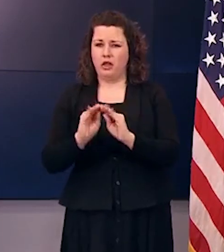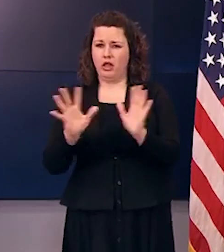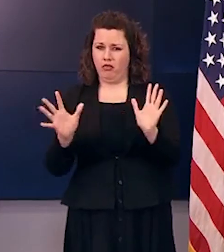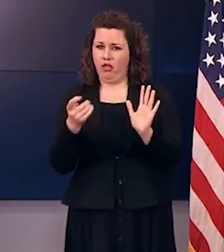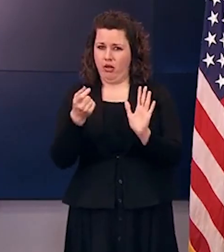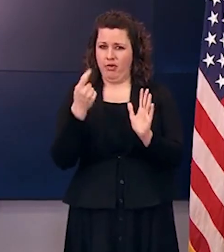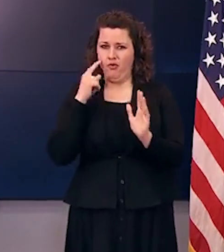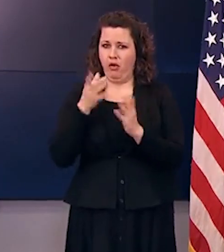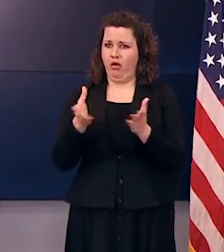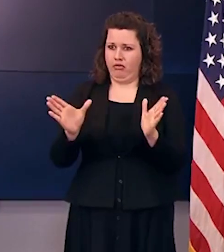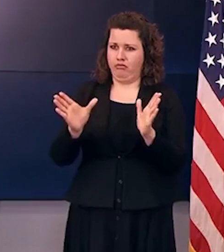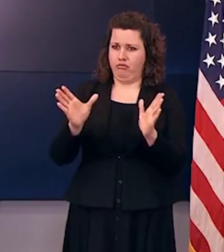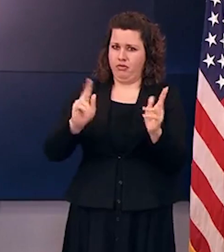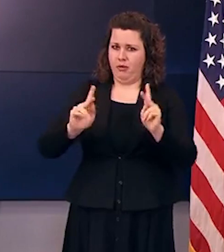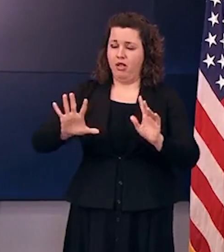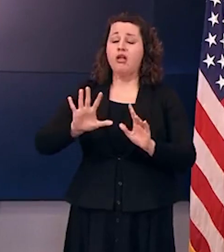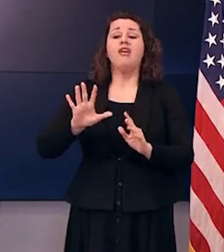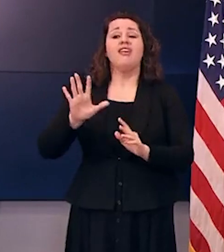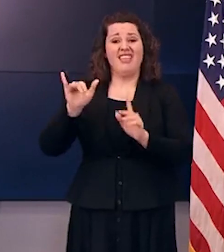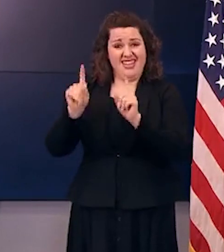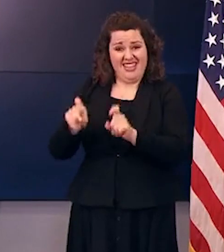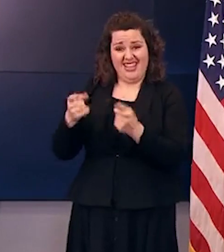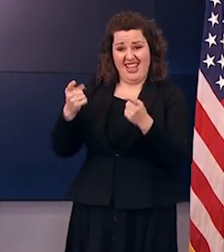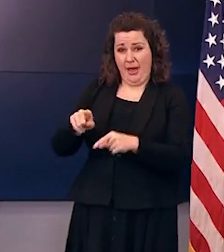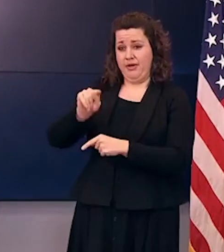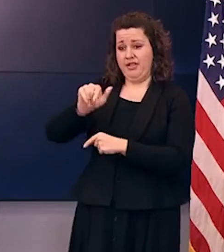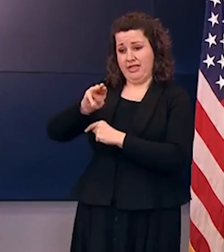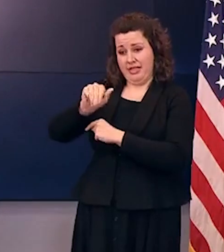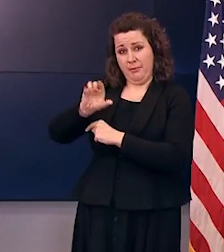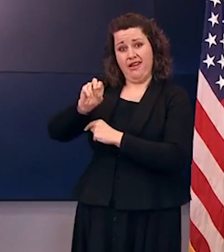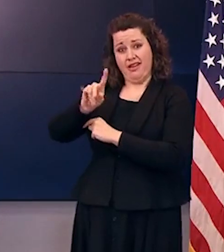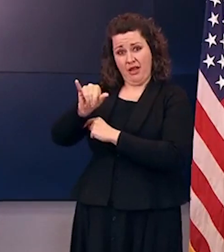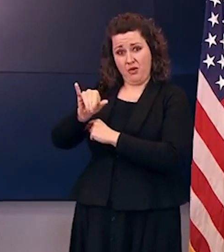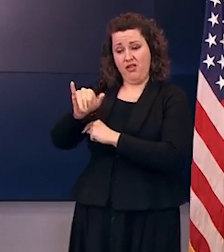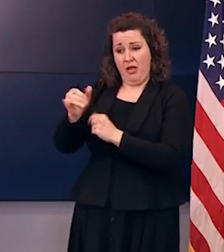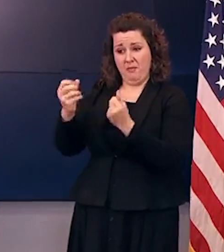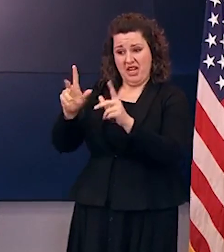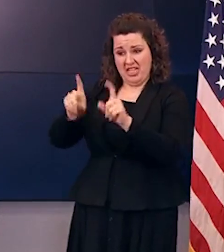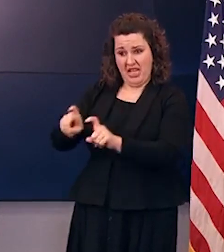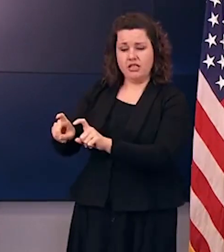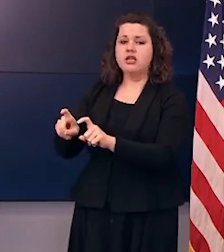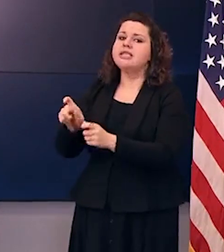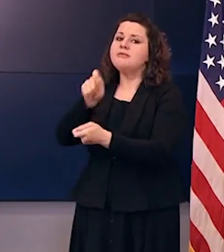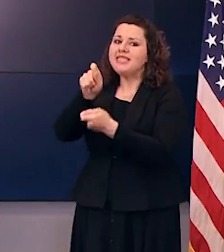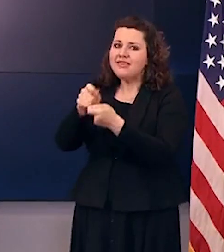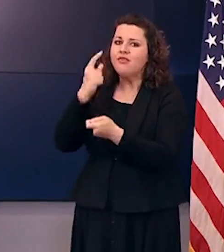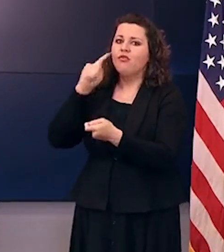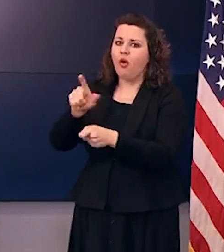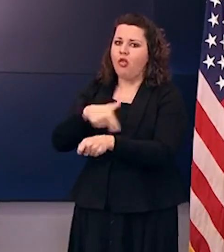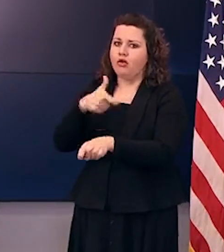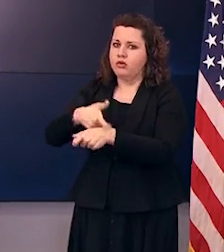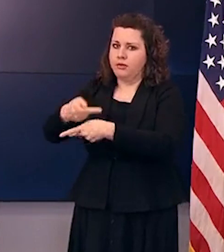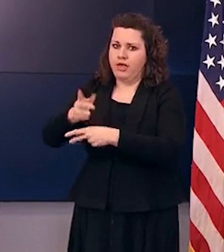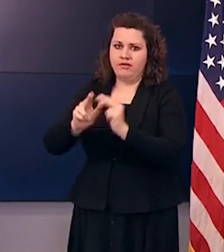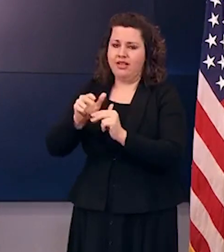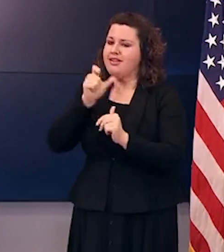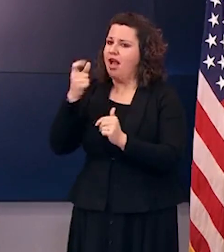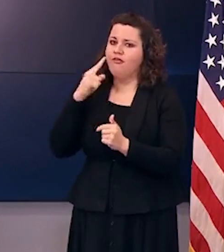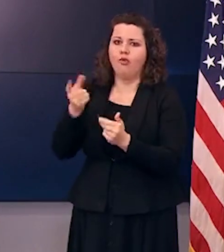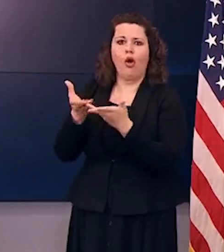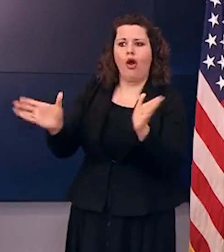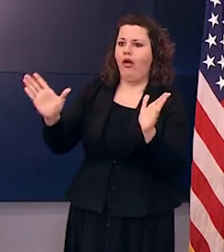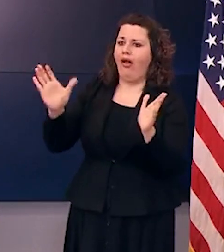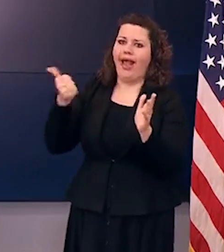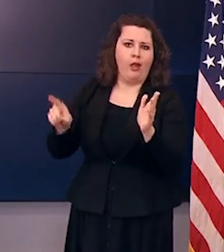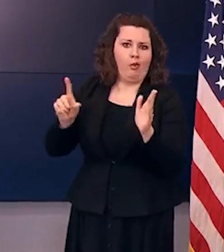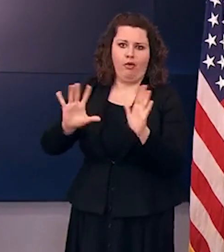for the public that the testing that's happening in Tama County is specifically for the long-term care facility employees in that area.